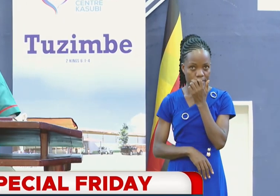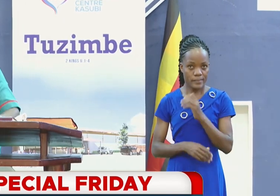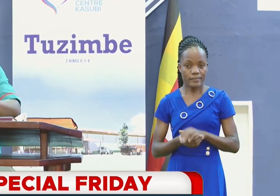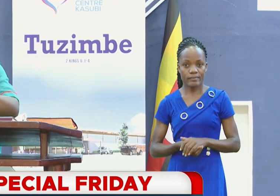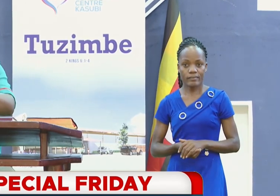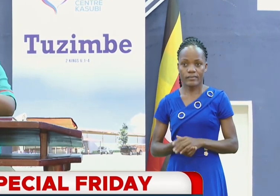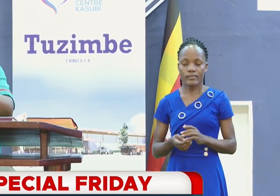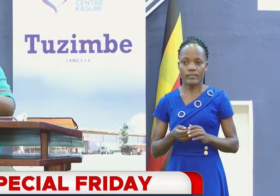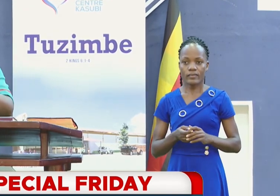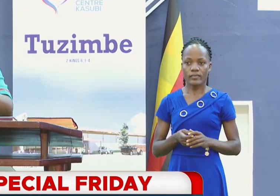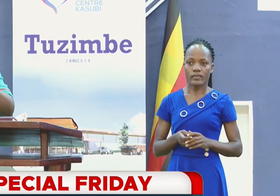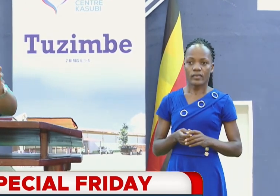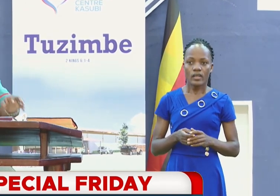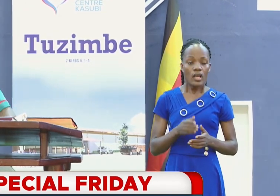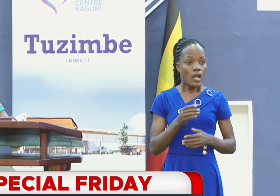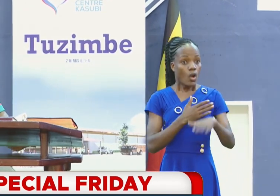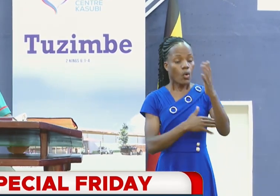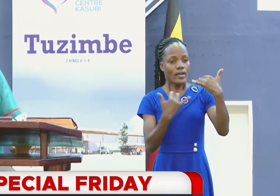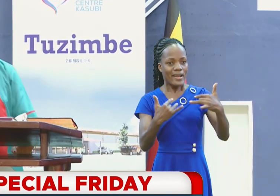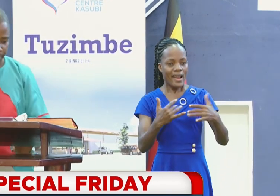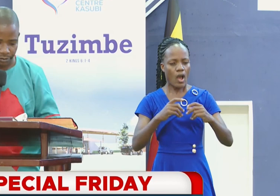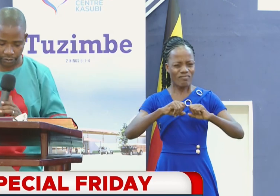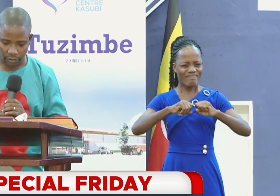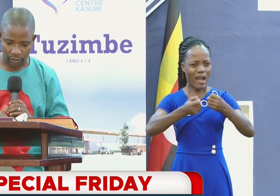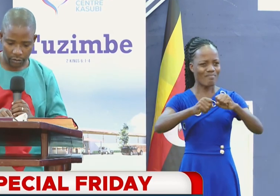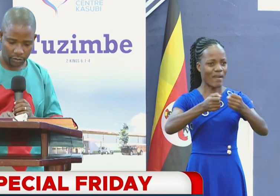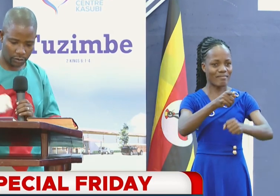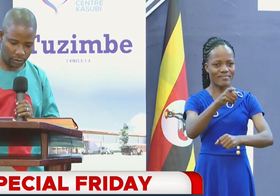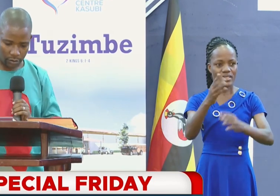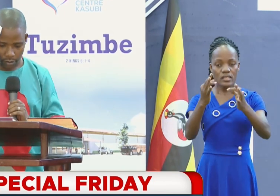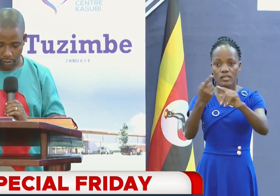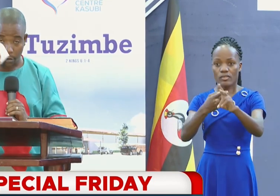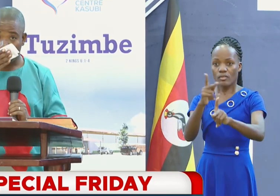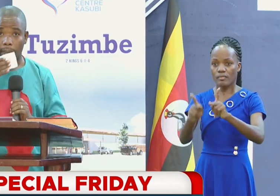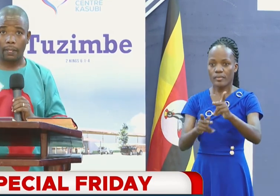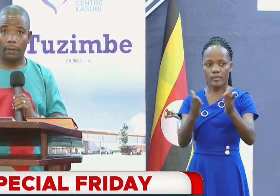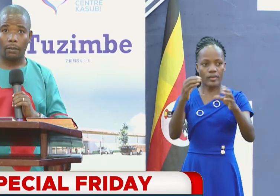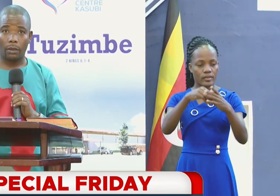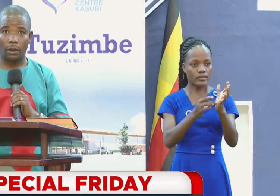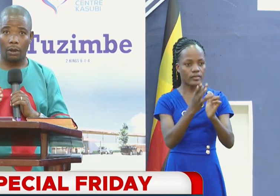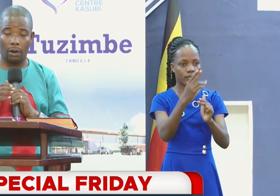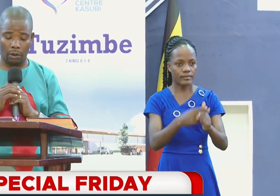Yesu. Waliwo katonda bali mu chikutula ko mumanya gomo yomutu. There are some people that the Lord is breaking it off your life in Jesus' name. Oh.